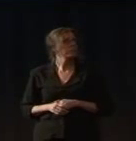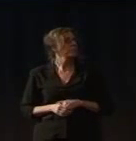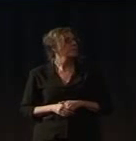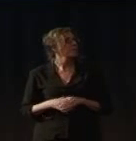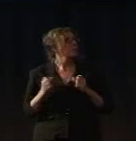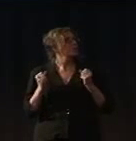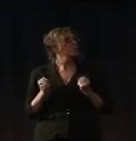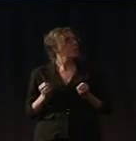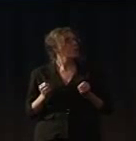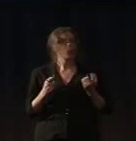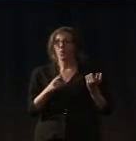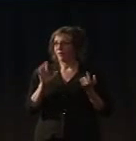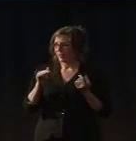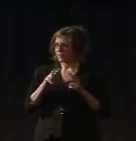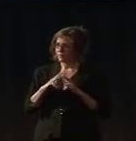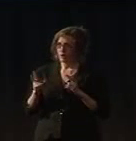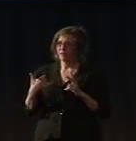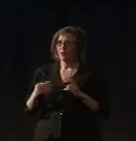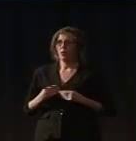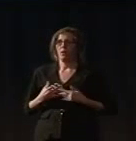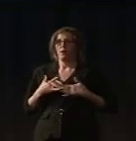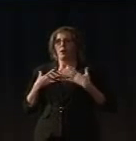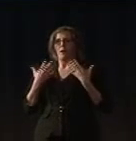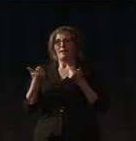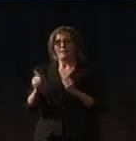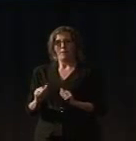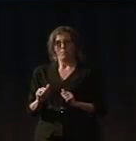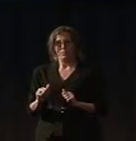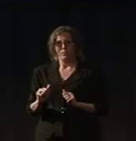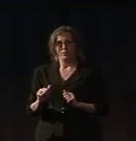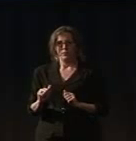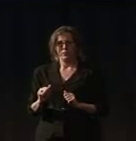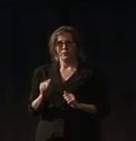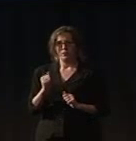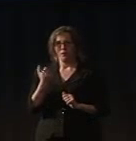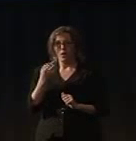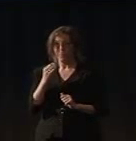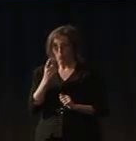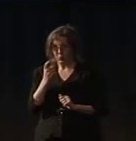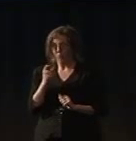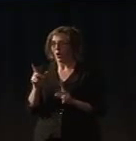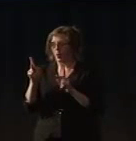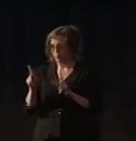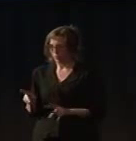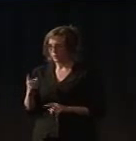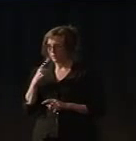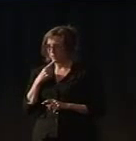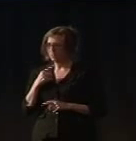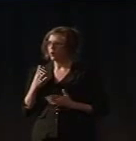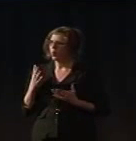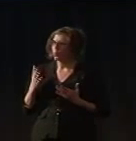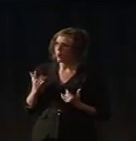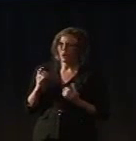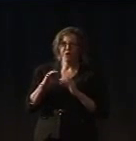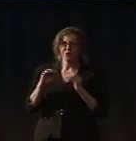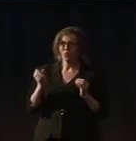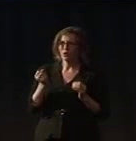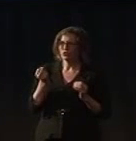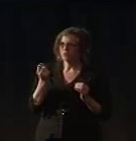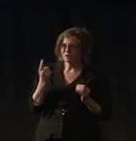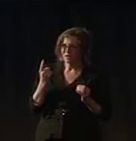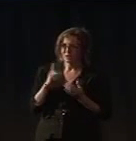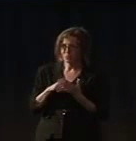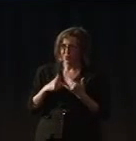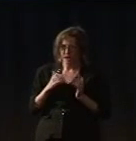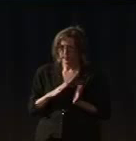it's a very moving attempt by someone who asks himself the question, why no one understands what I'm going to talk